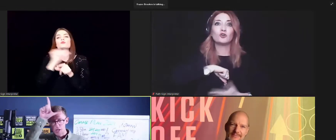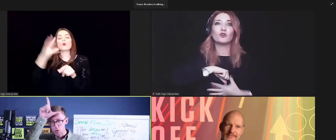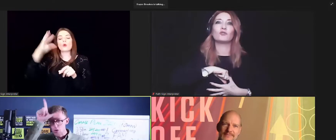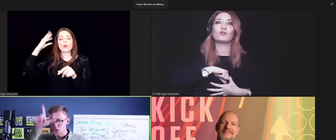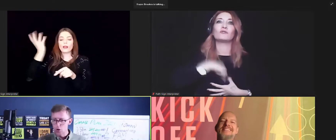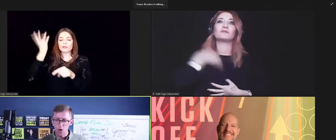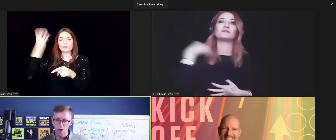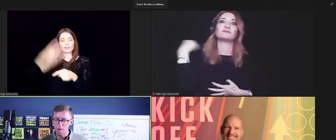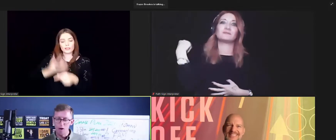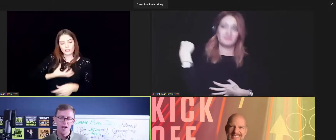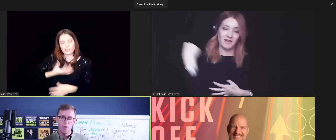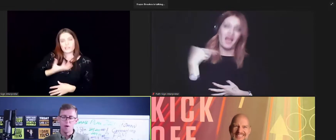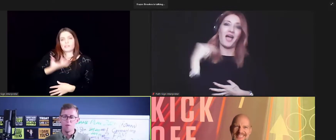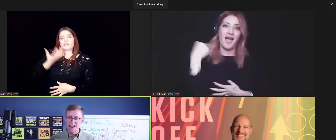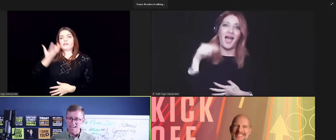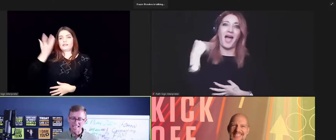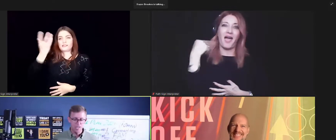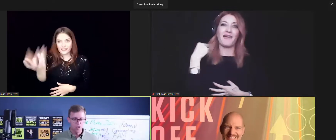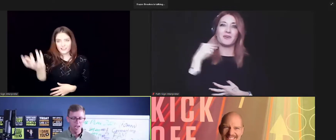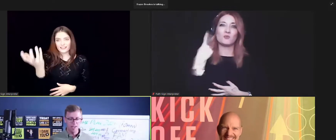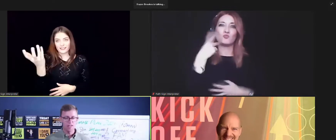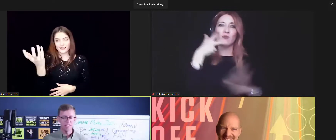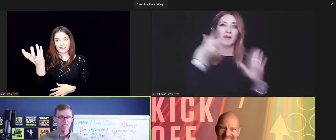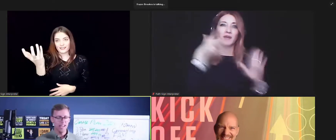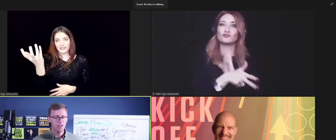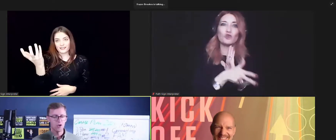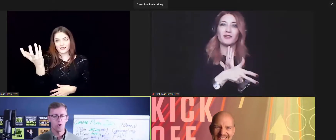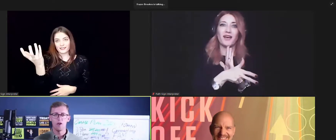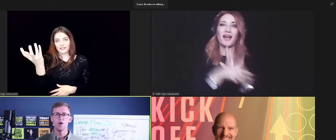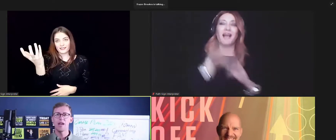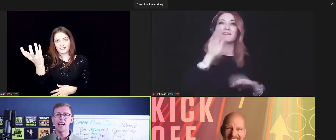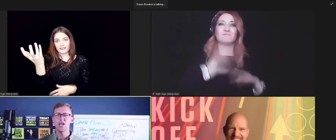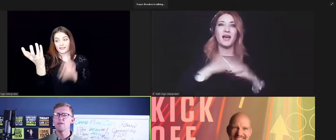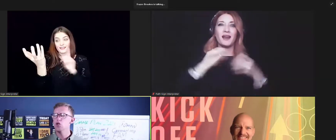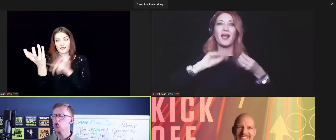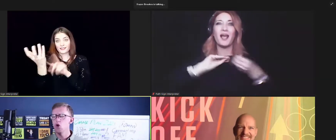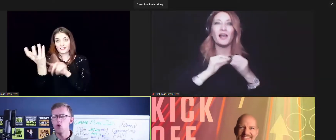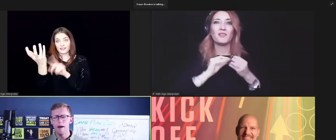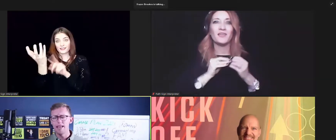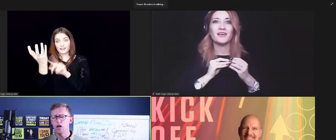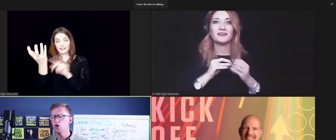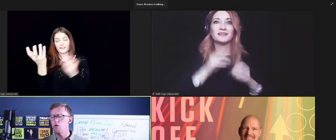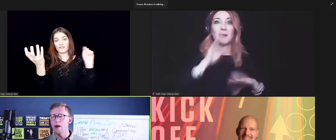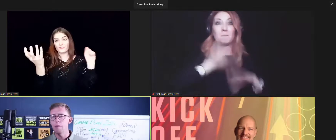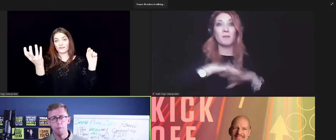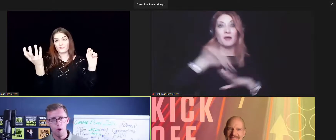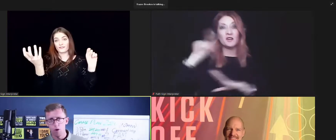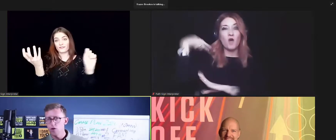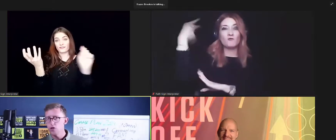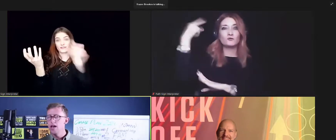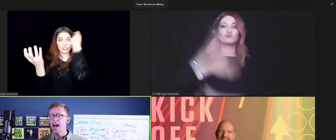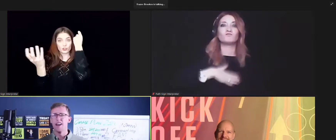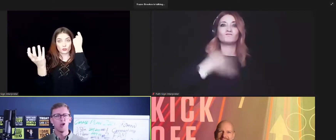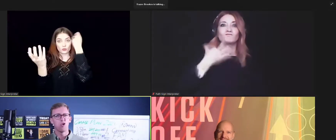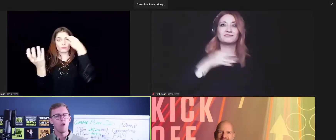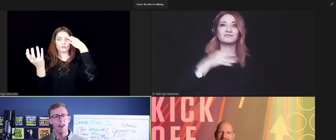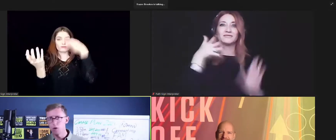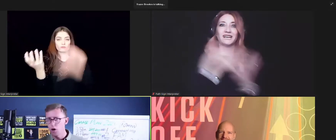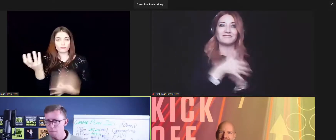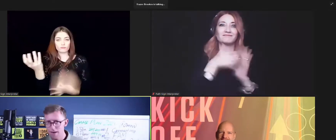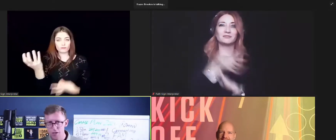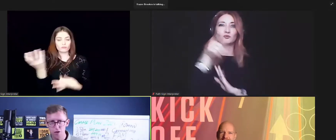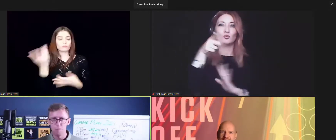this loser story, but we really need to change into the legend story. And you guys have so many incredible products, an